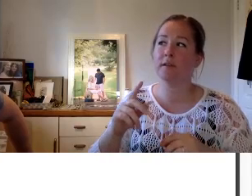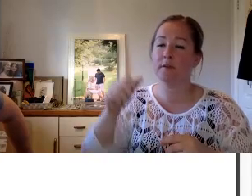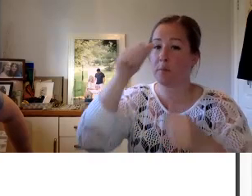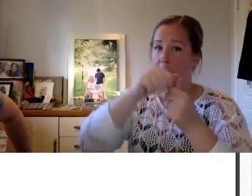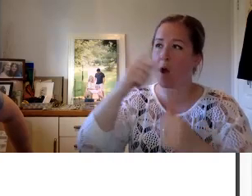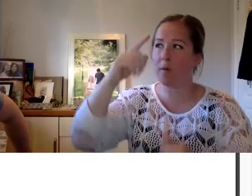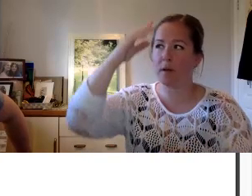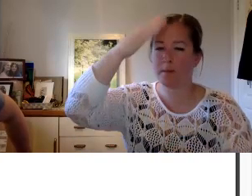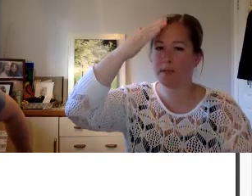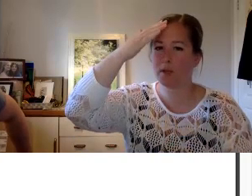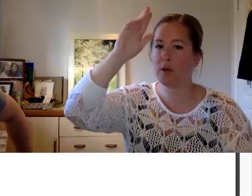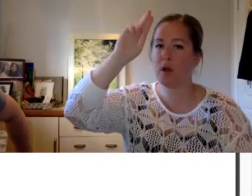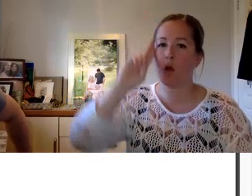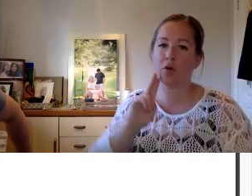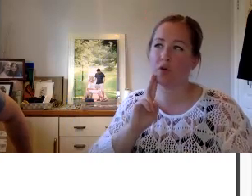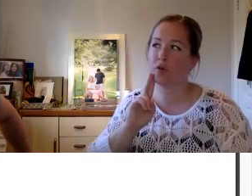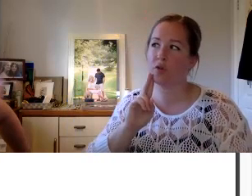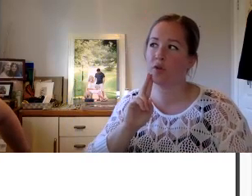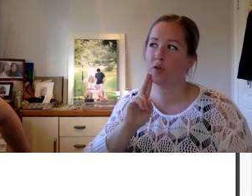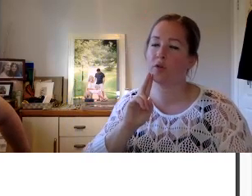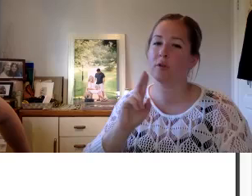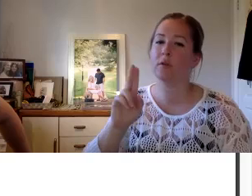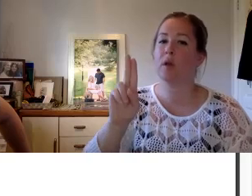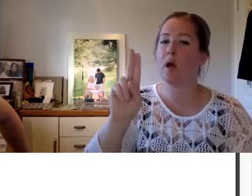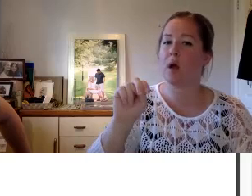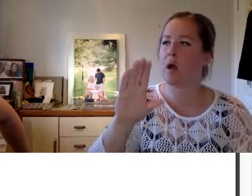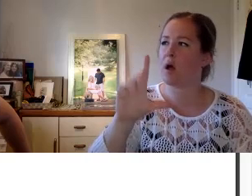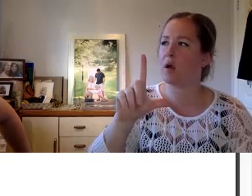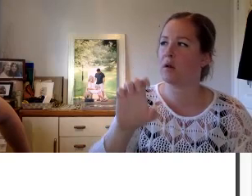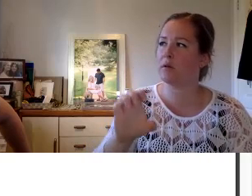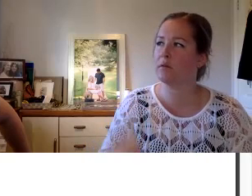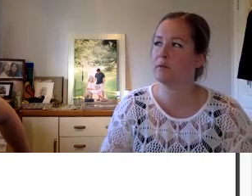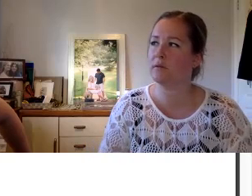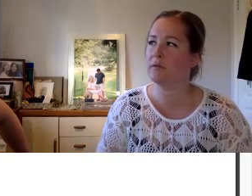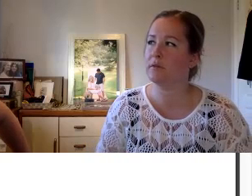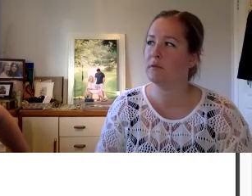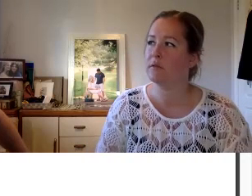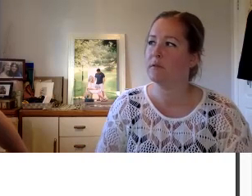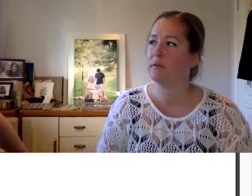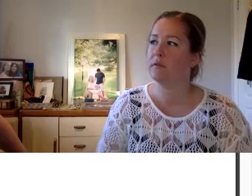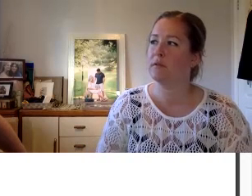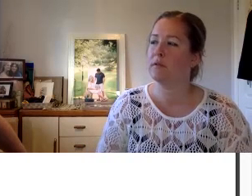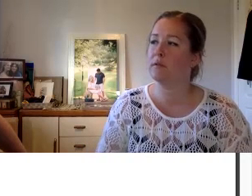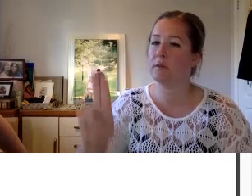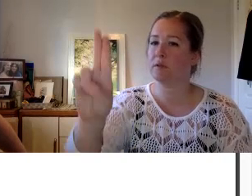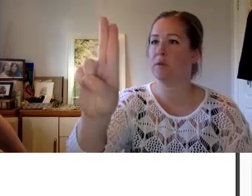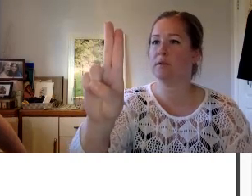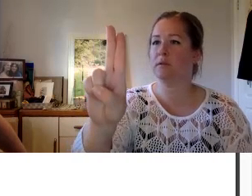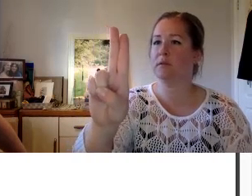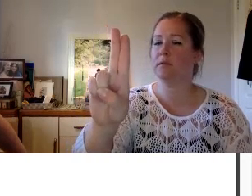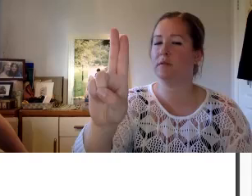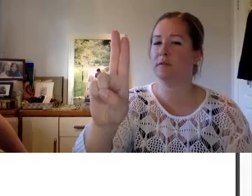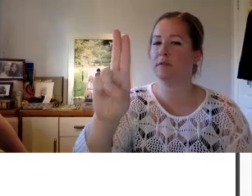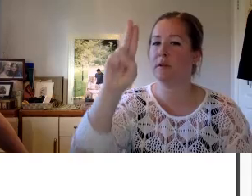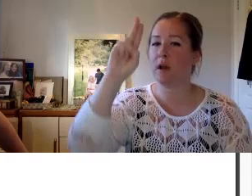is with the letter U. If you remember, we did finger spelling. That's the letter uncle,